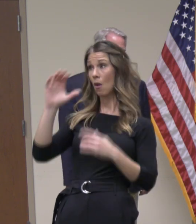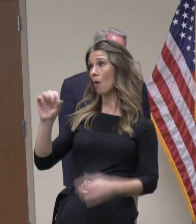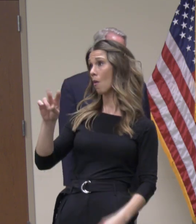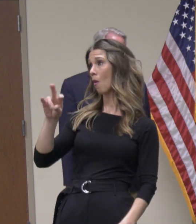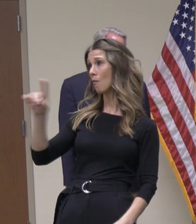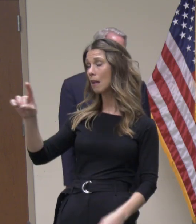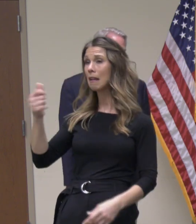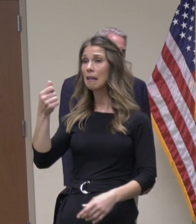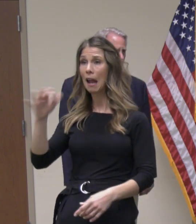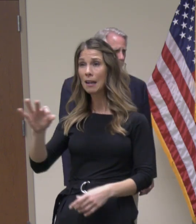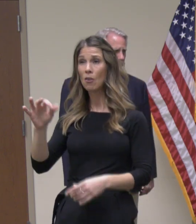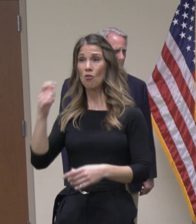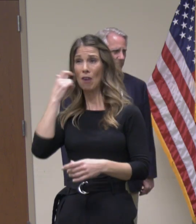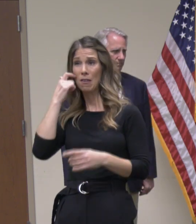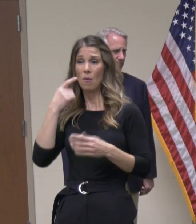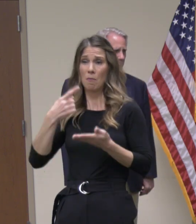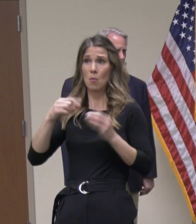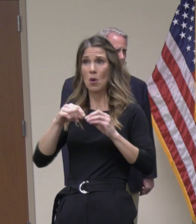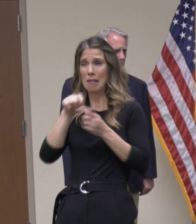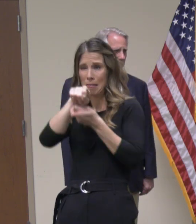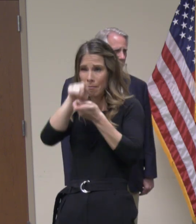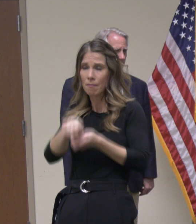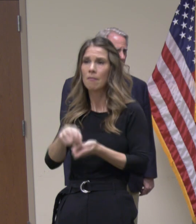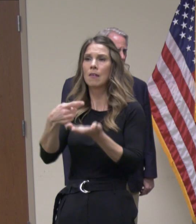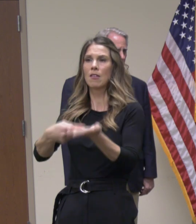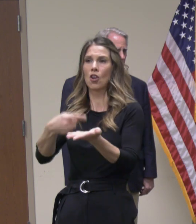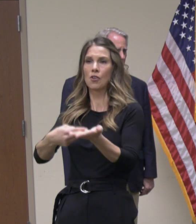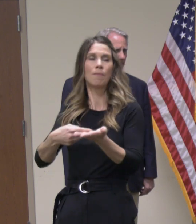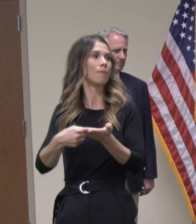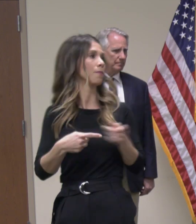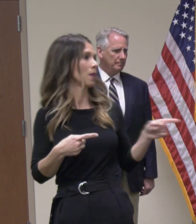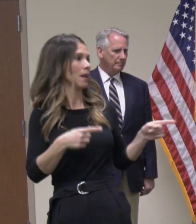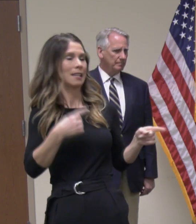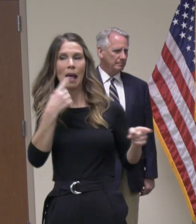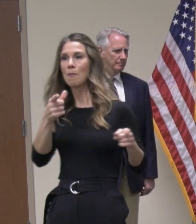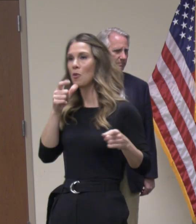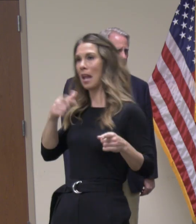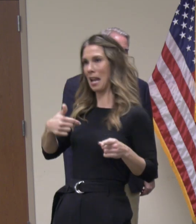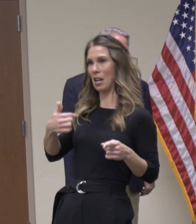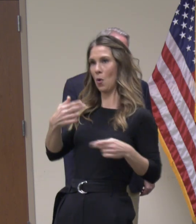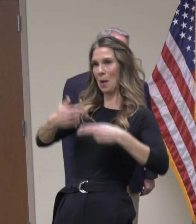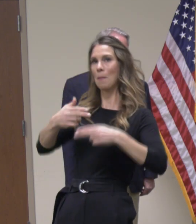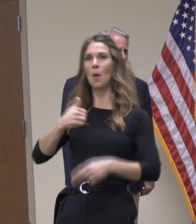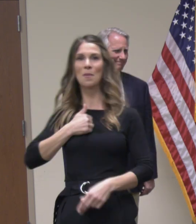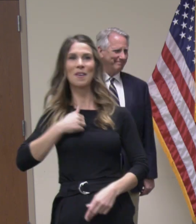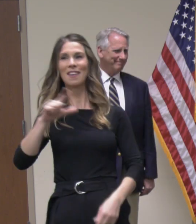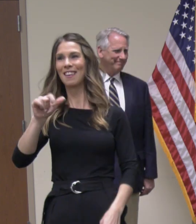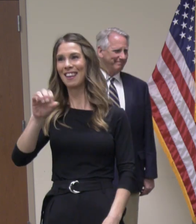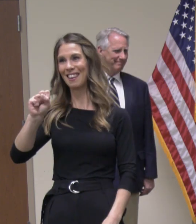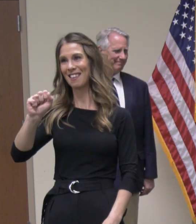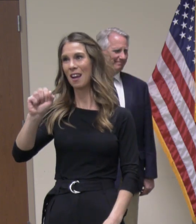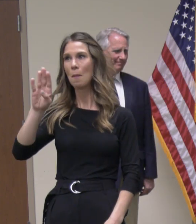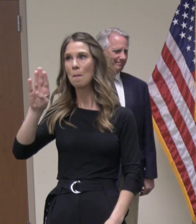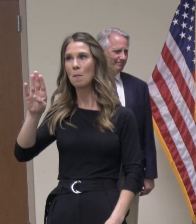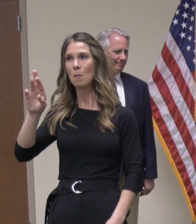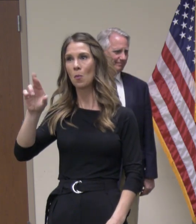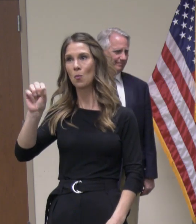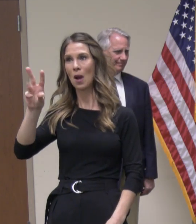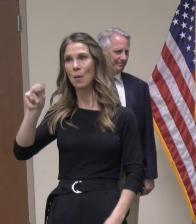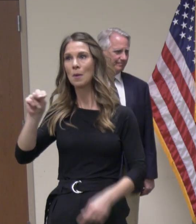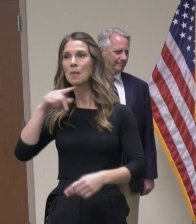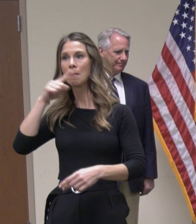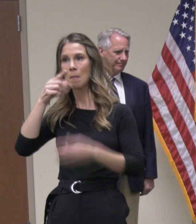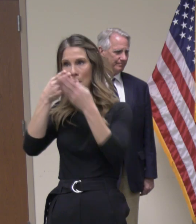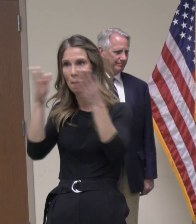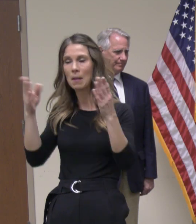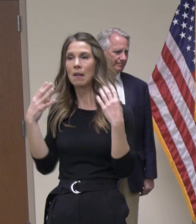more specialized discussions. Tell them who you are. Oh, sorry. I'm Lisa Brown. I'm the Public Health Preparedness Coordinator. And is the hospital